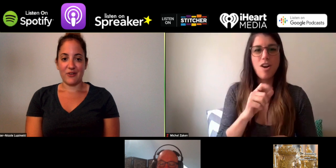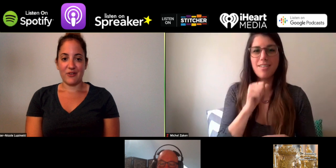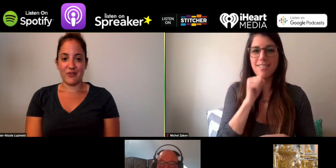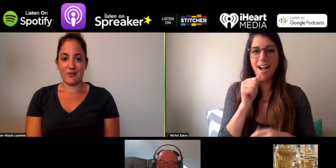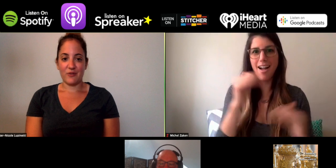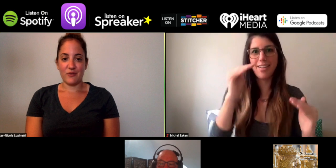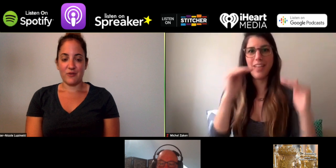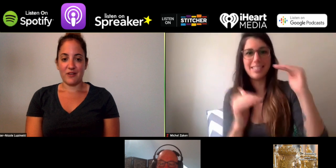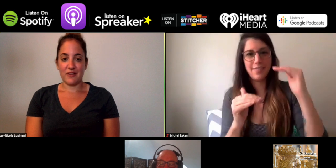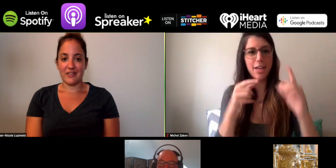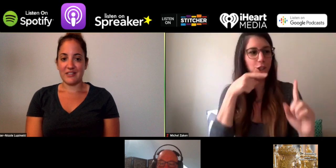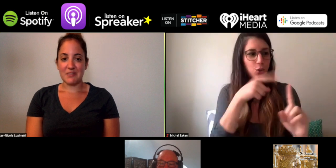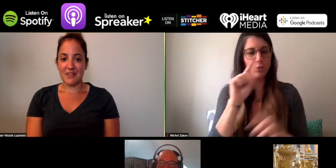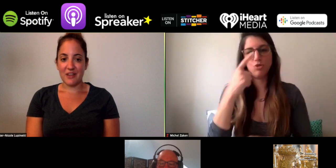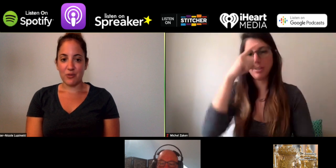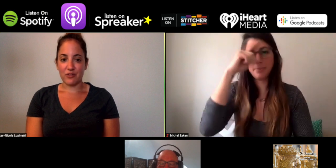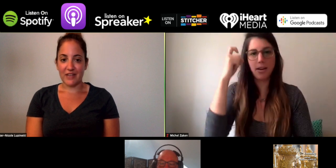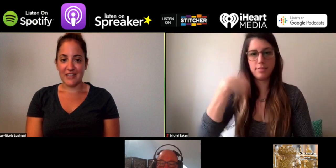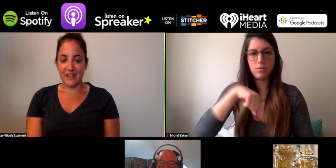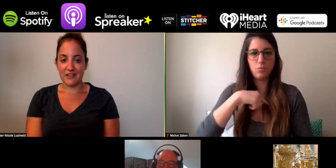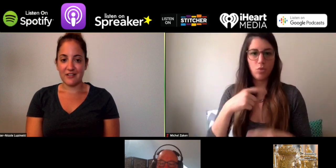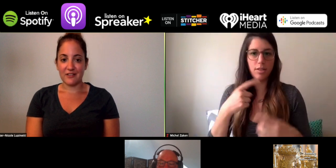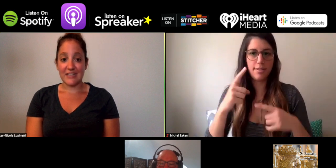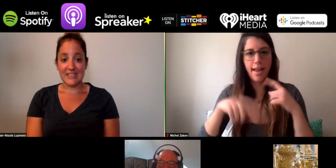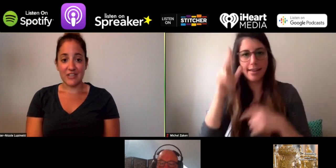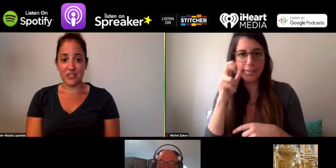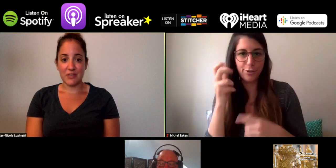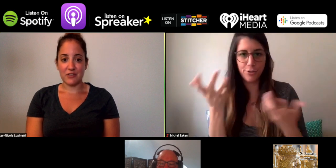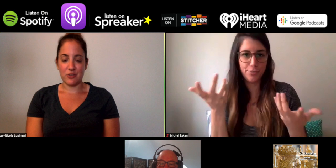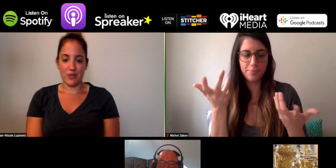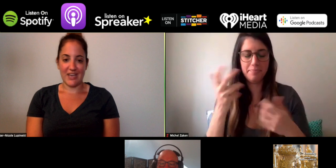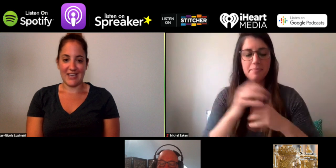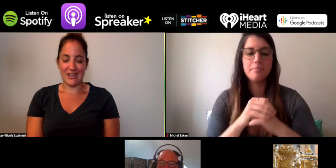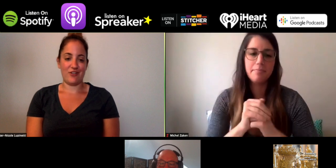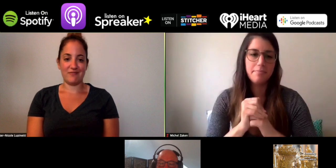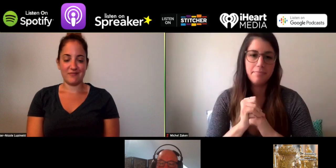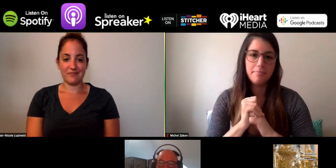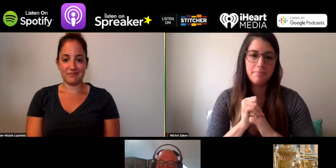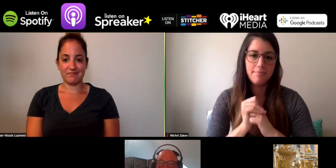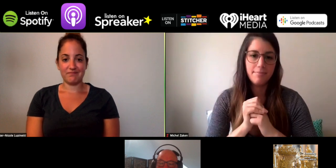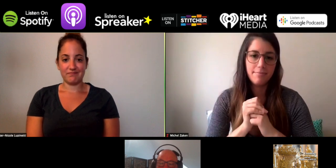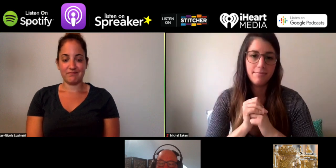you know, that doesn't mean that we're less than just because, you know, we can't hear.